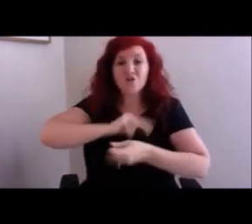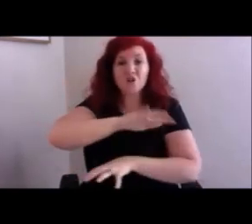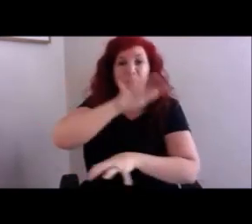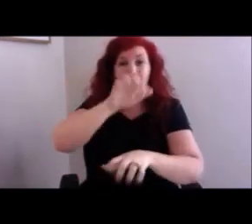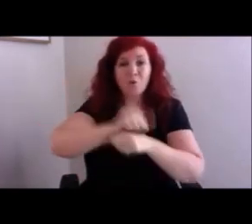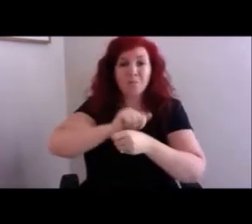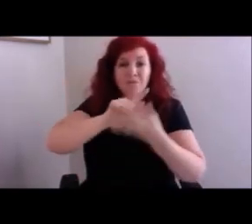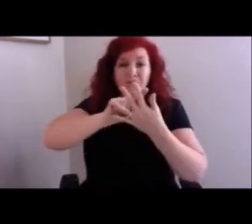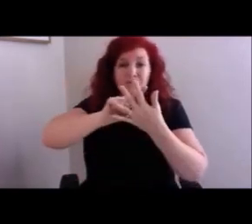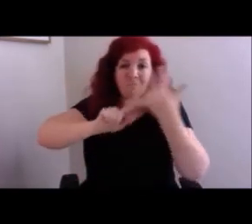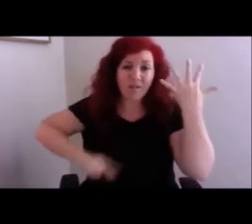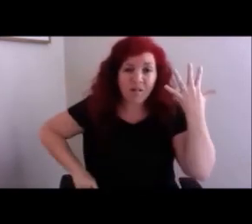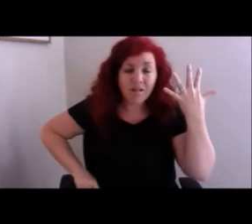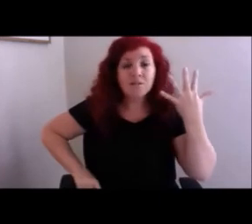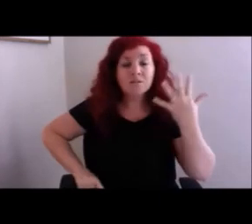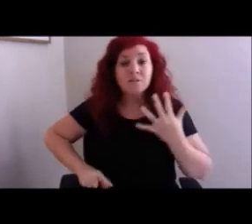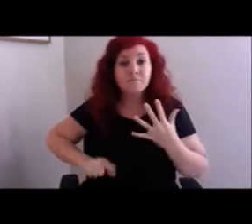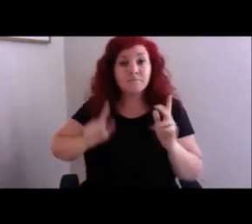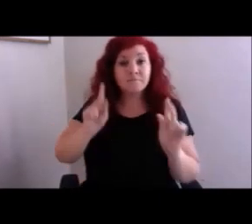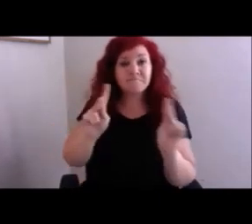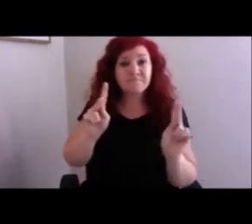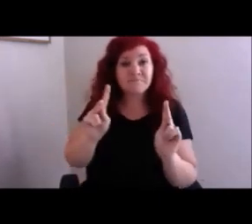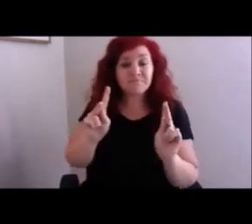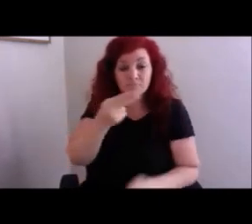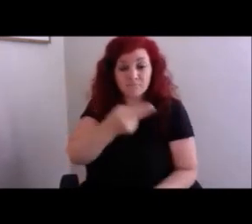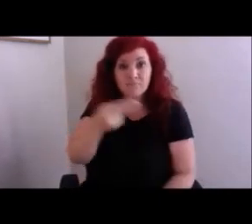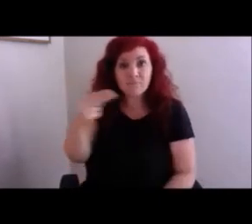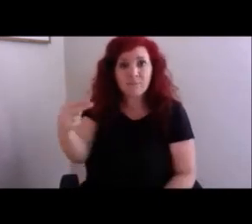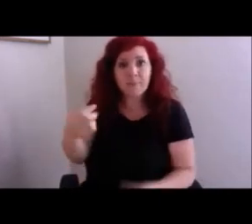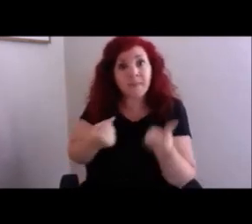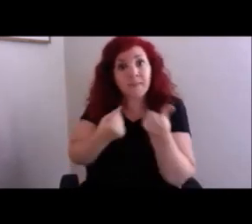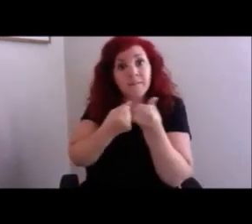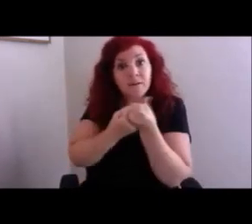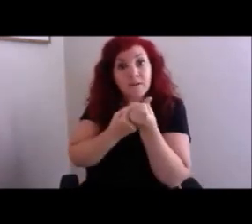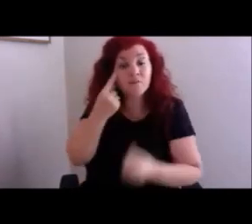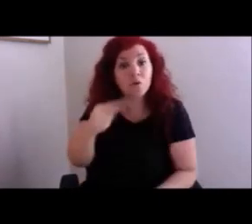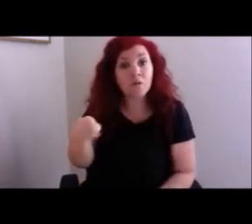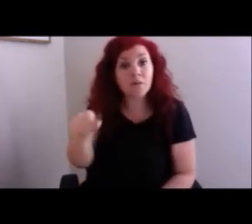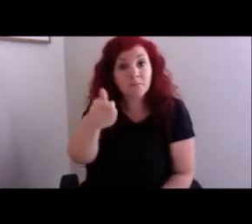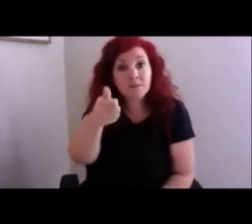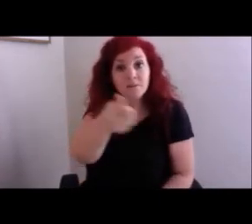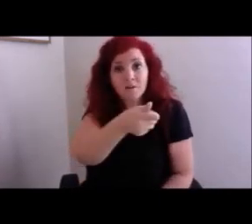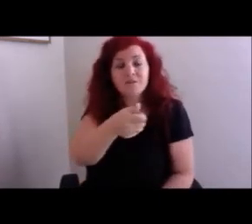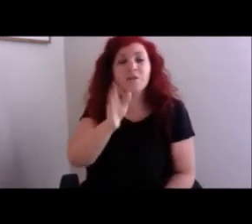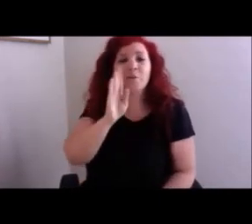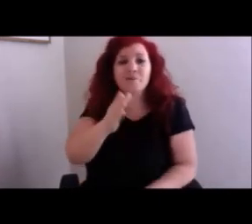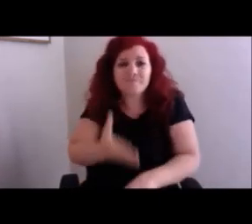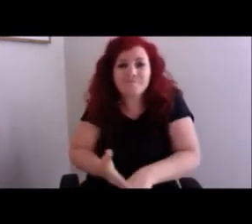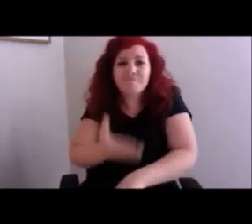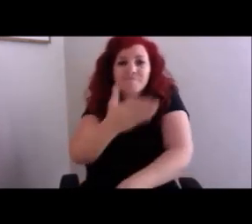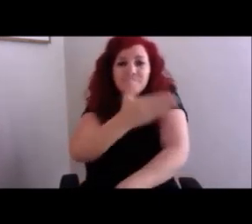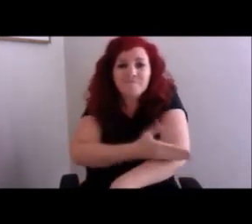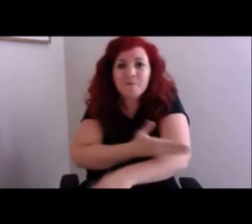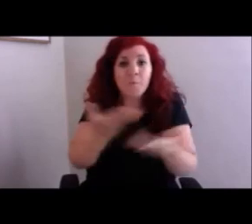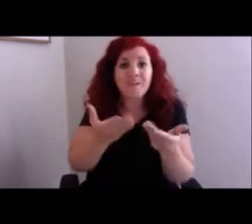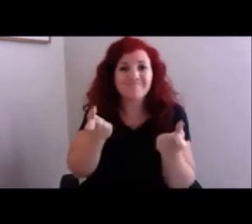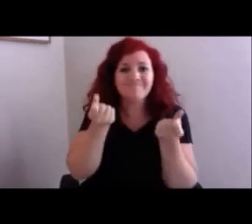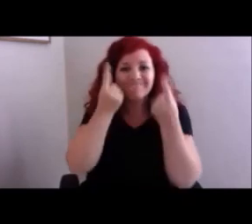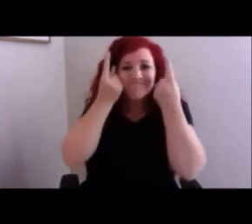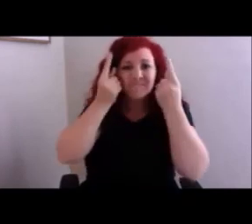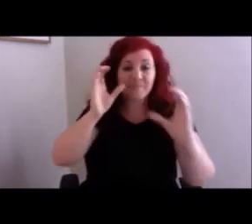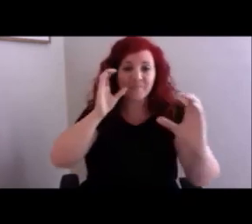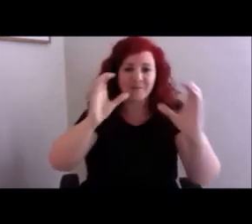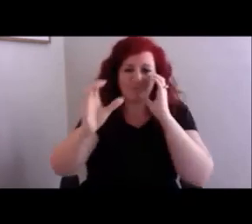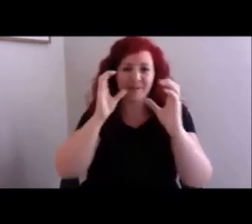it. When people who are hard of hearing advocate for themselves, it improves understanding and